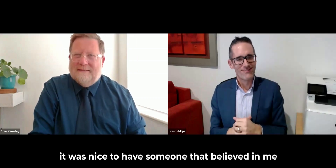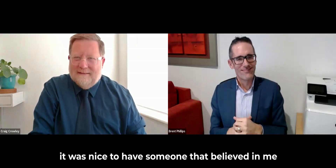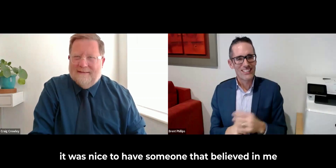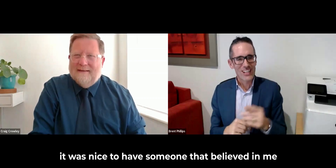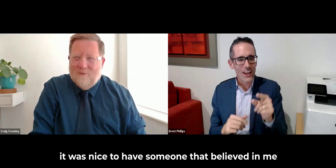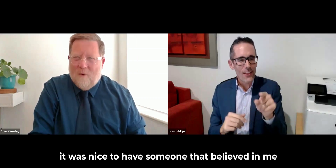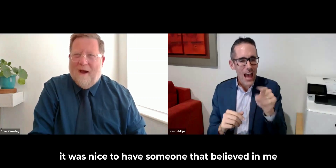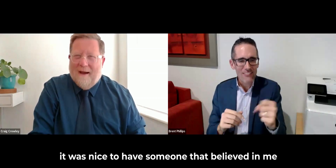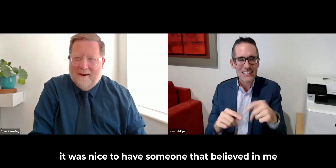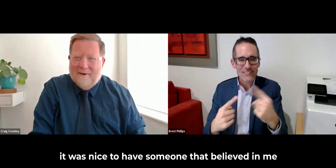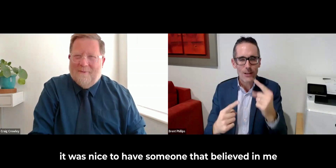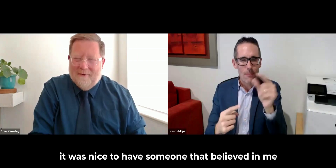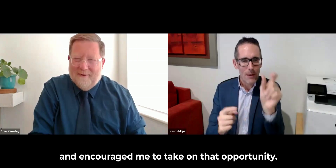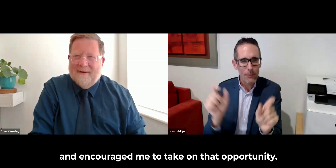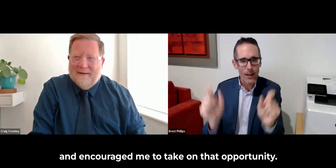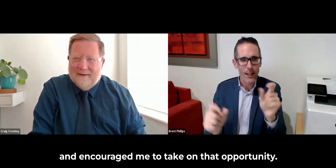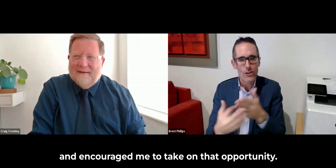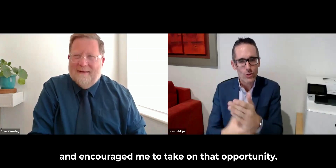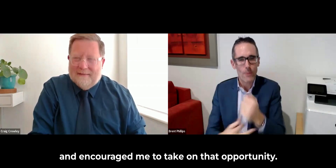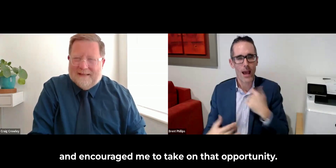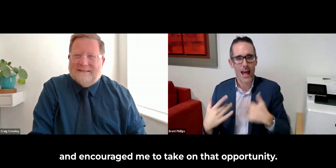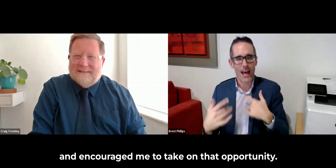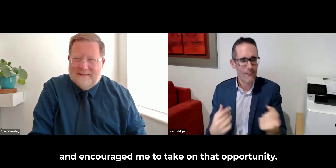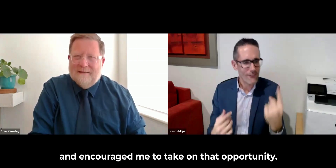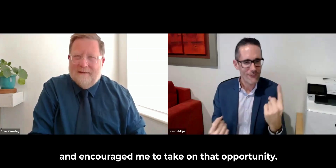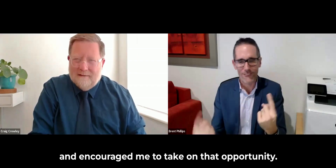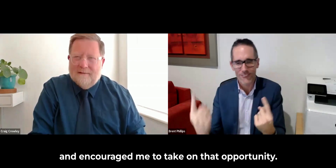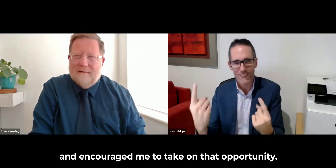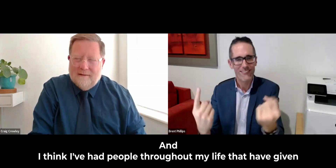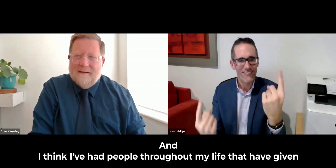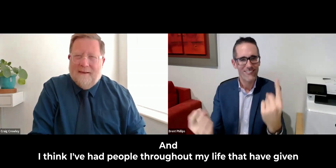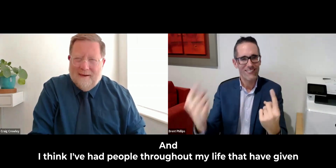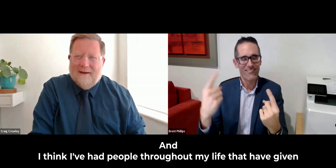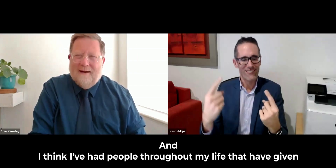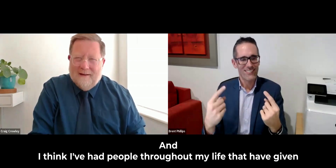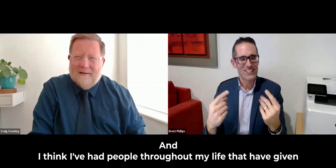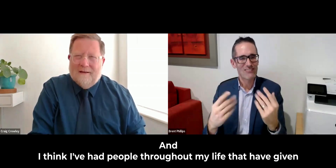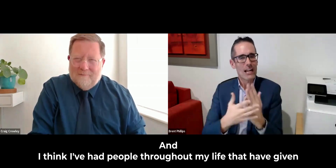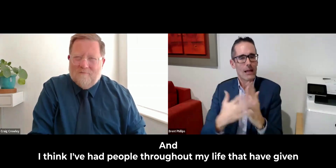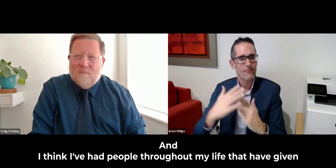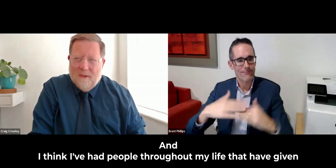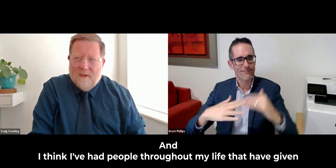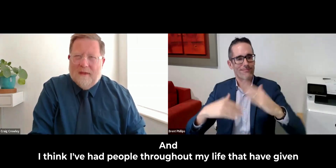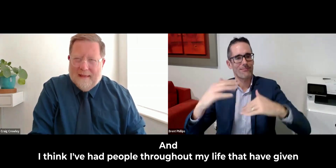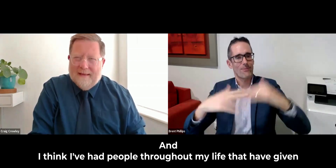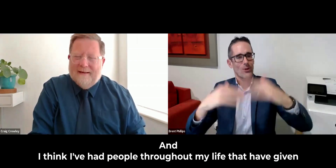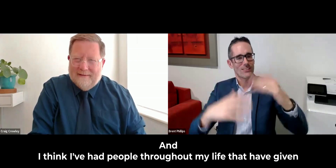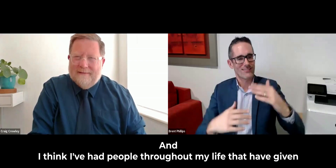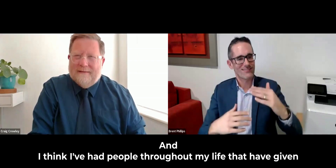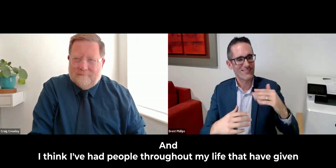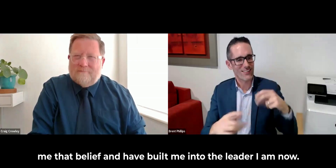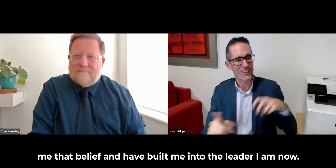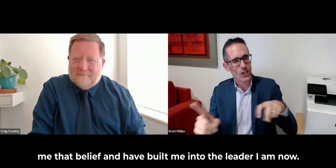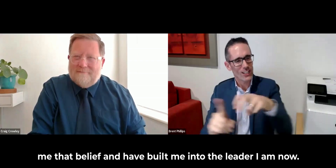nice to have someone that believed in me and encouraged me to take on that opportunity. And I think I've had people throughout my life that have given me that